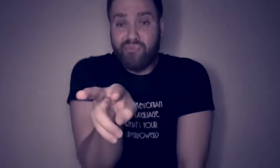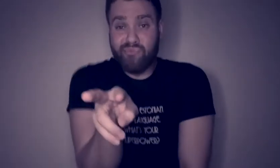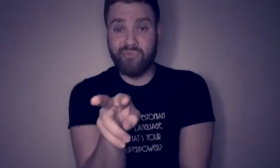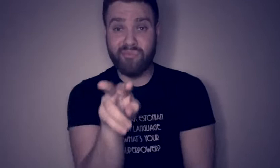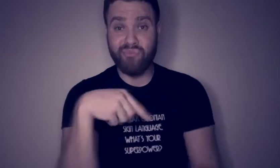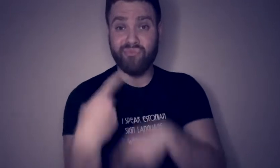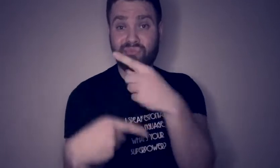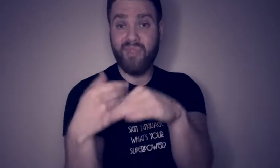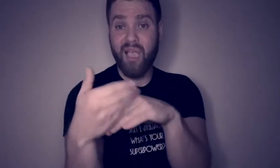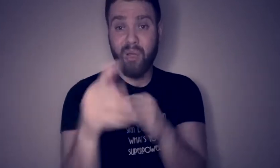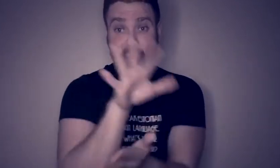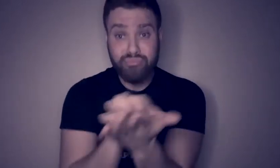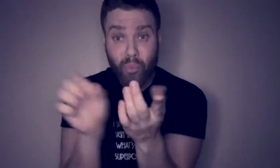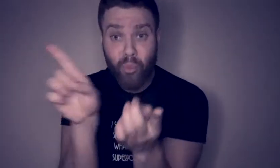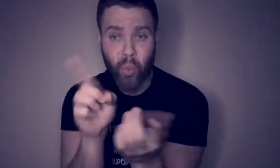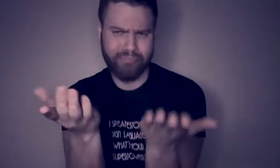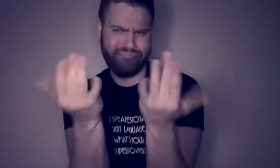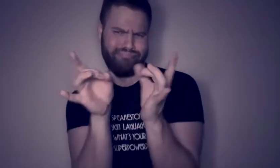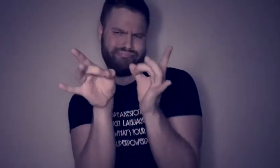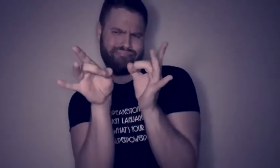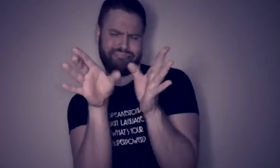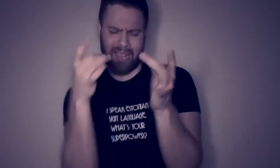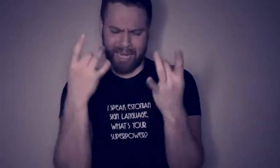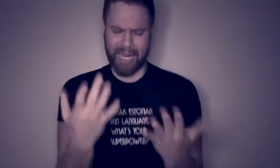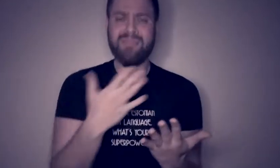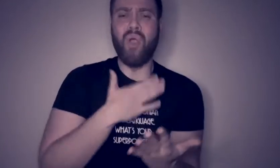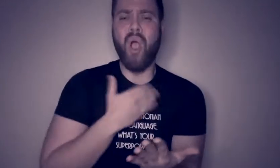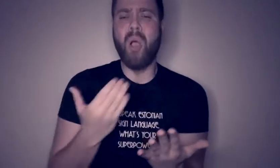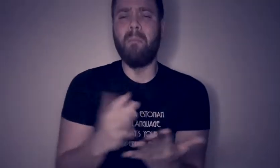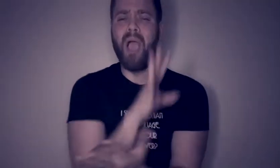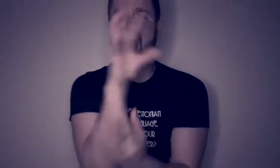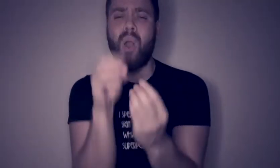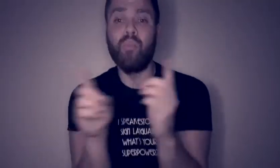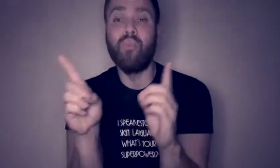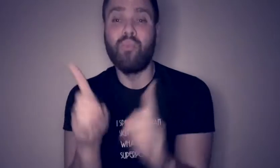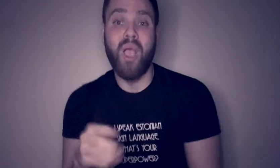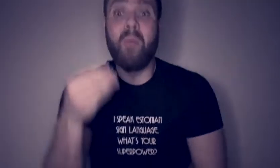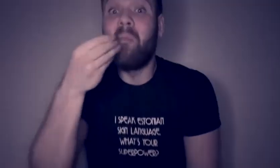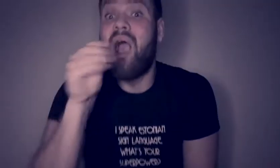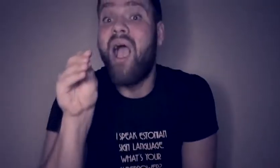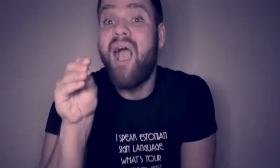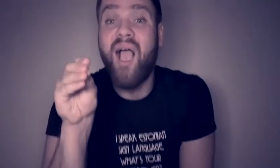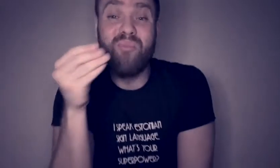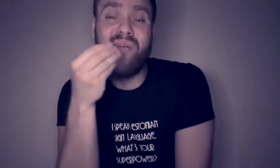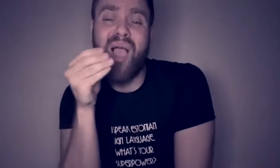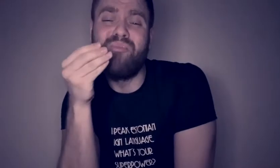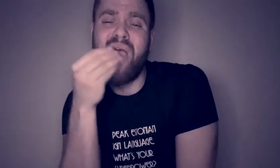right, I ain't gonna let you kill it. See, I wouldn't change my life, my life's just fine, fine, fine,